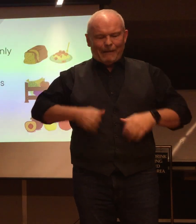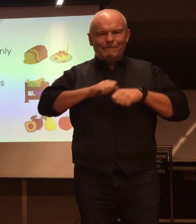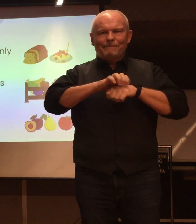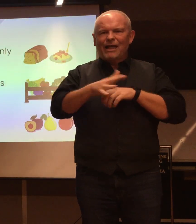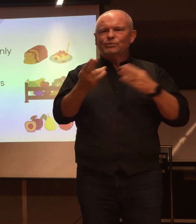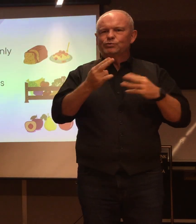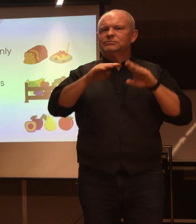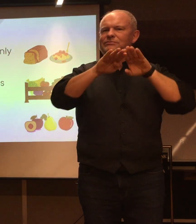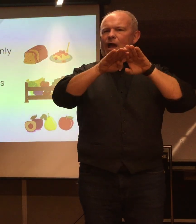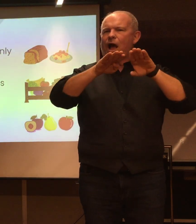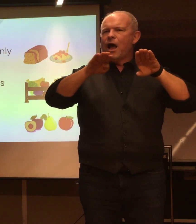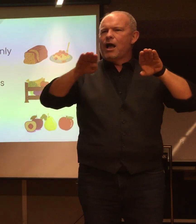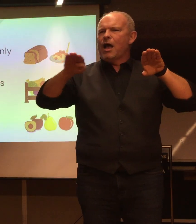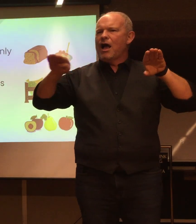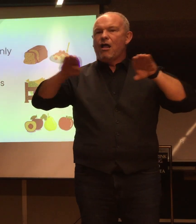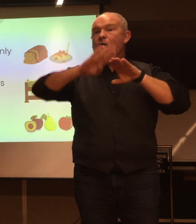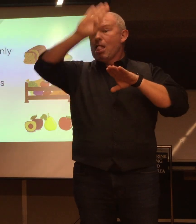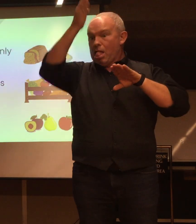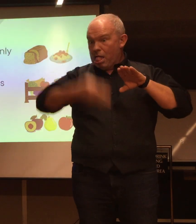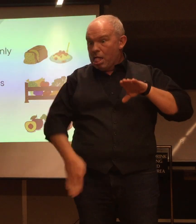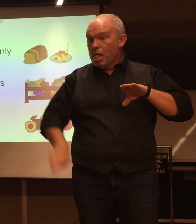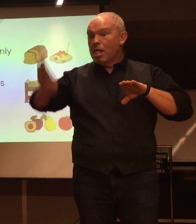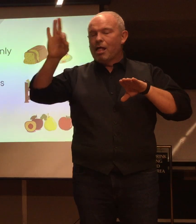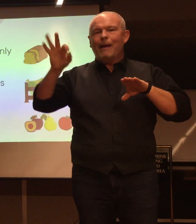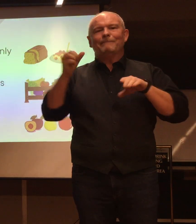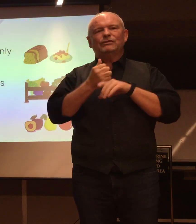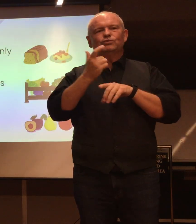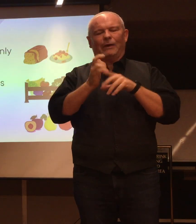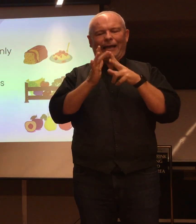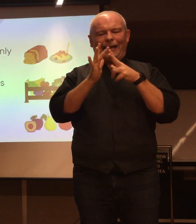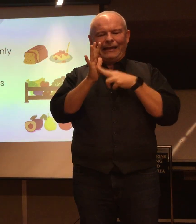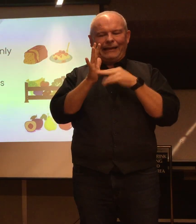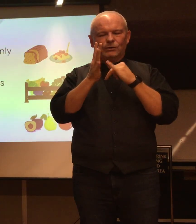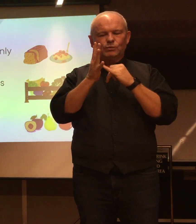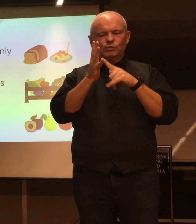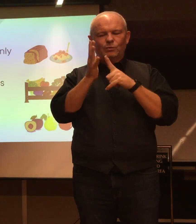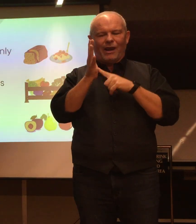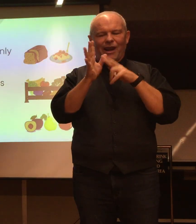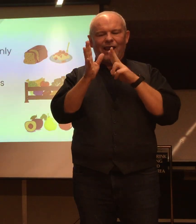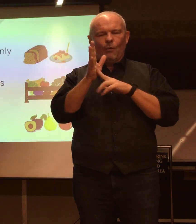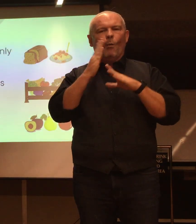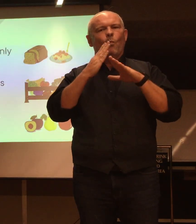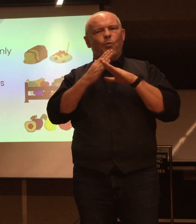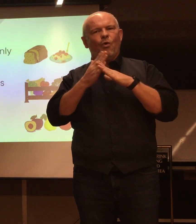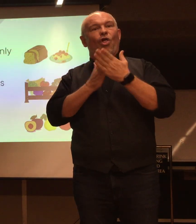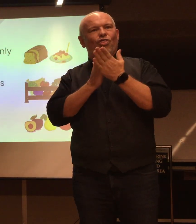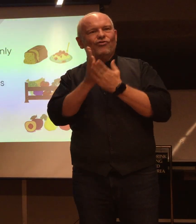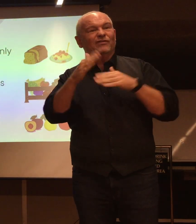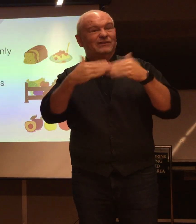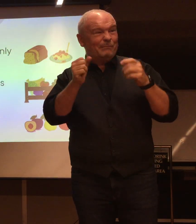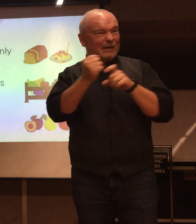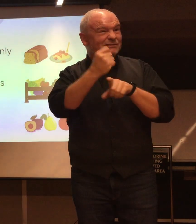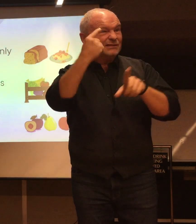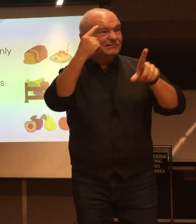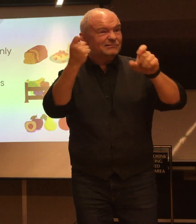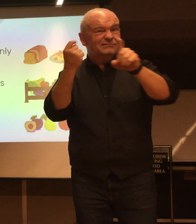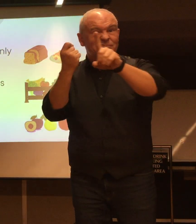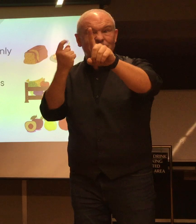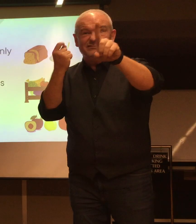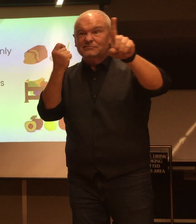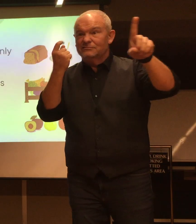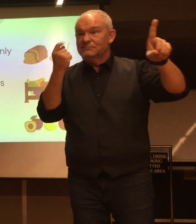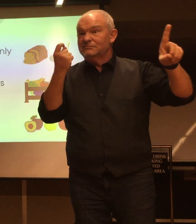nice and steady, and it'll help the insulin work across the day. Does that make sense to everybody?